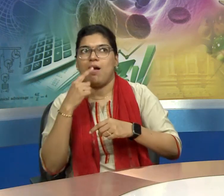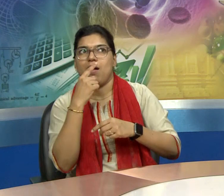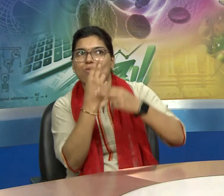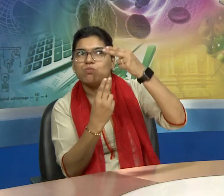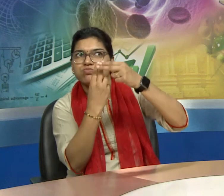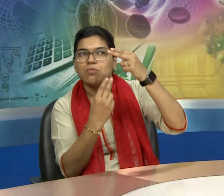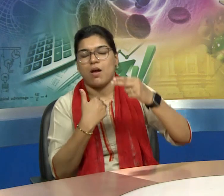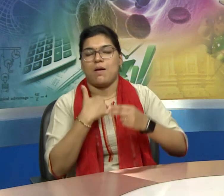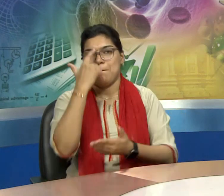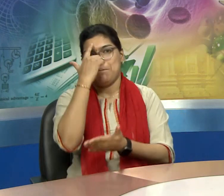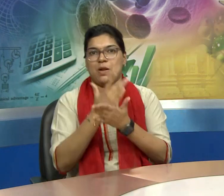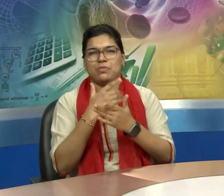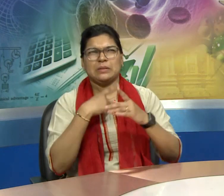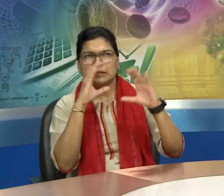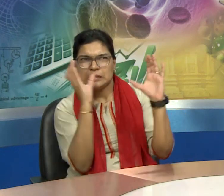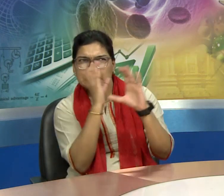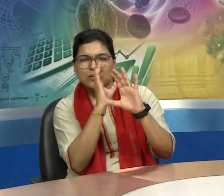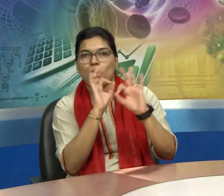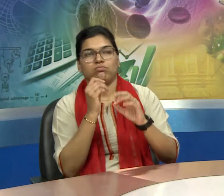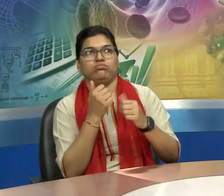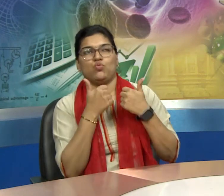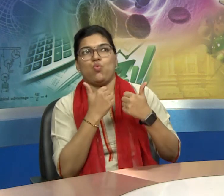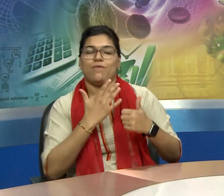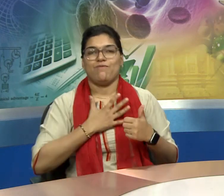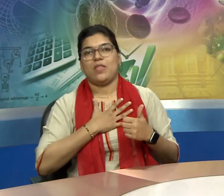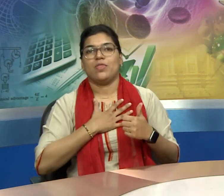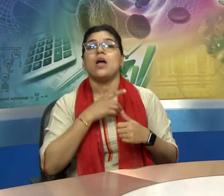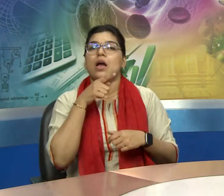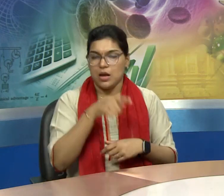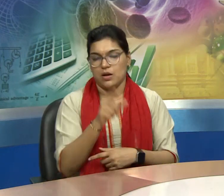that is known as a faithful, unbiased decision.